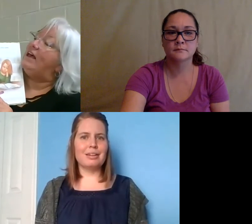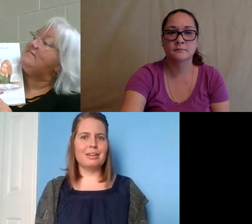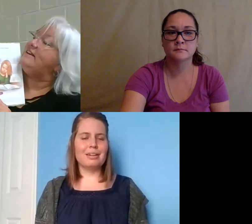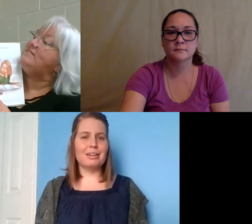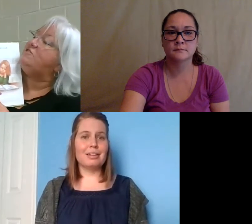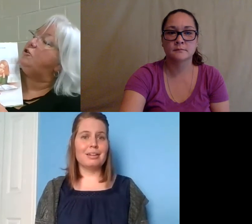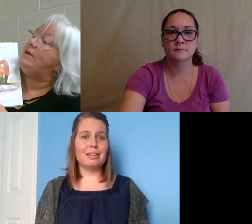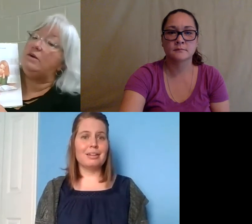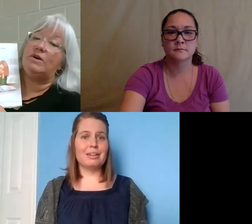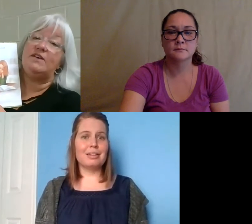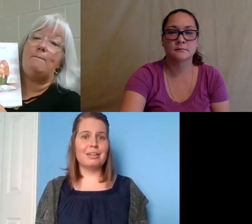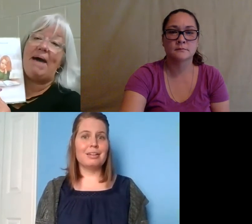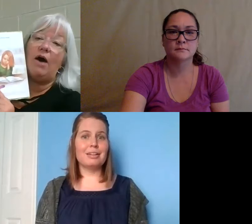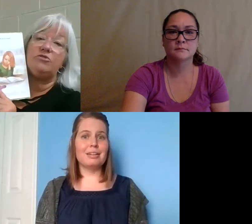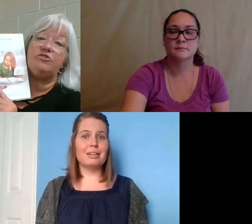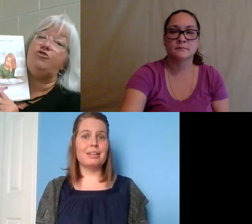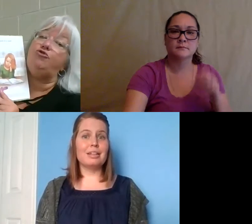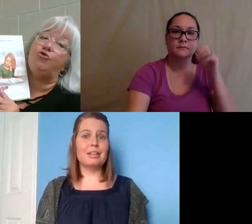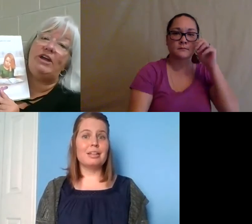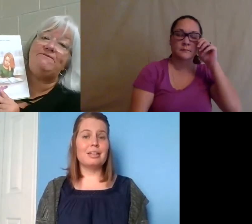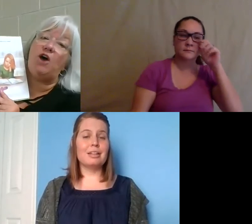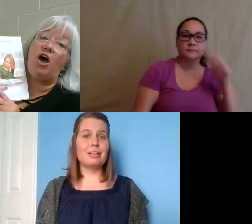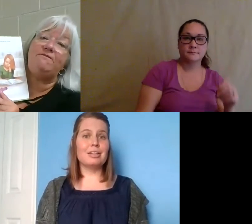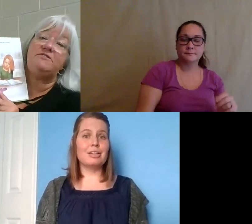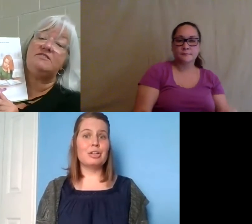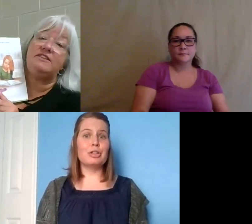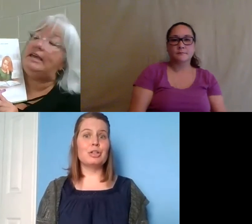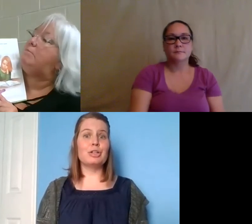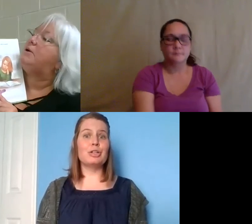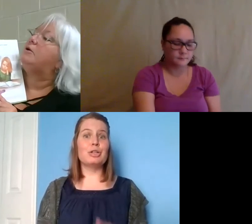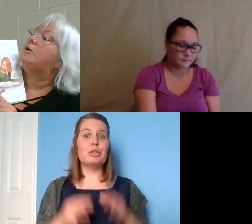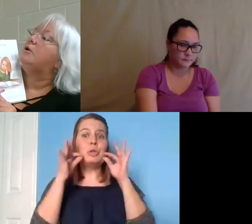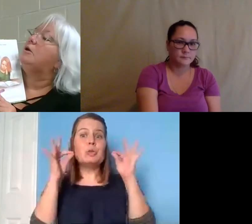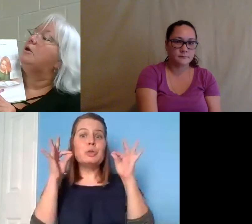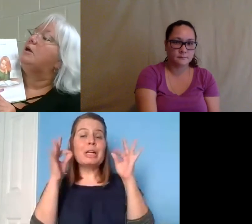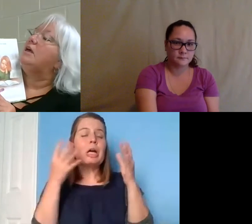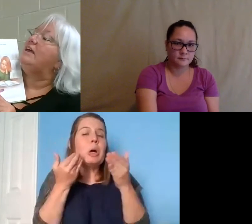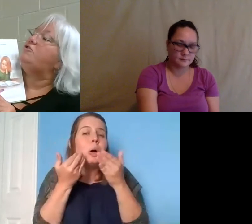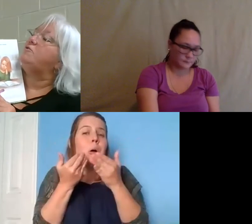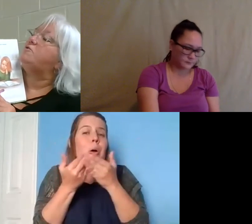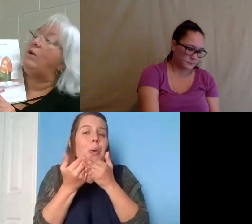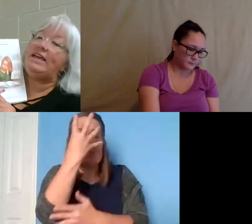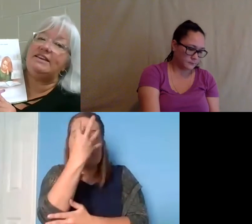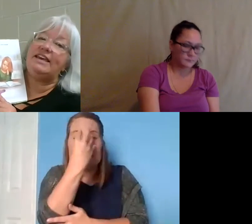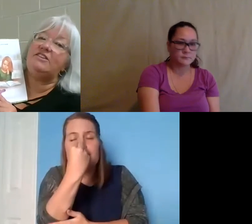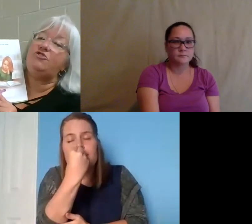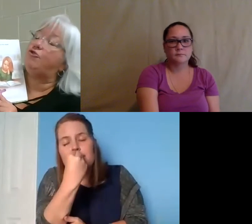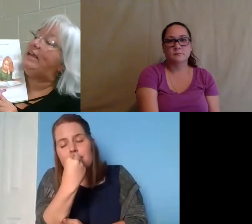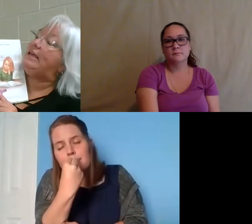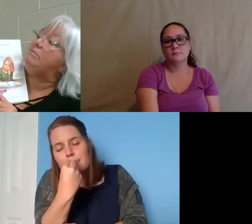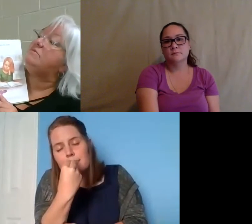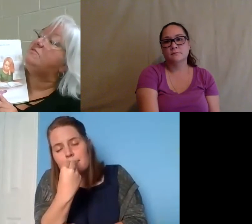But just as Dewey was about to drift off to sleep into sweet